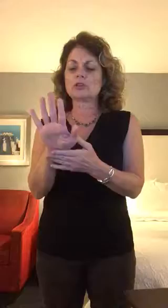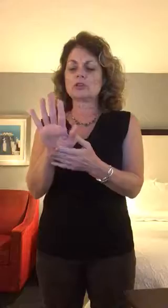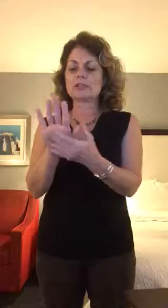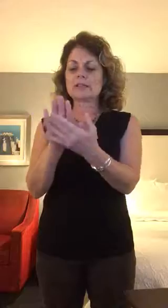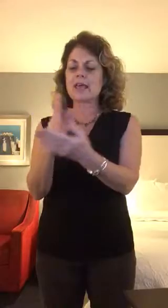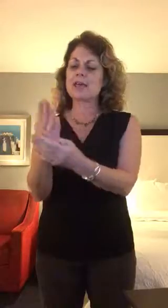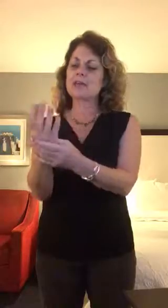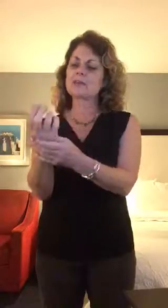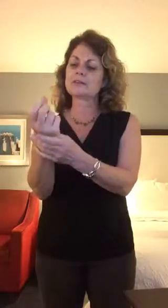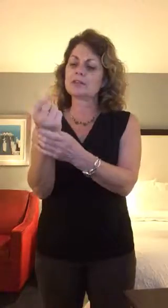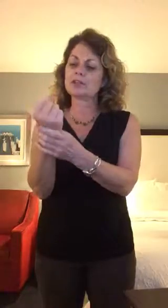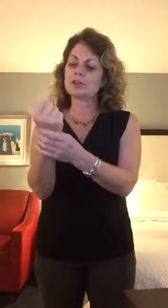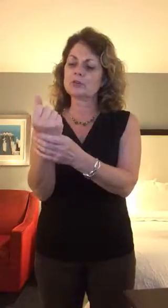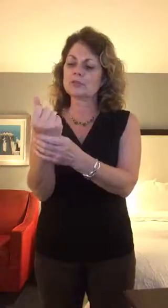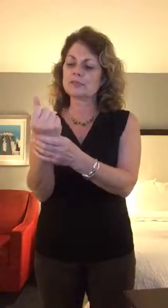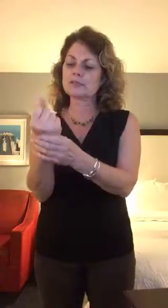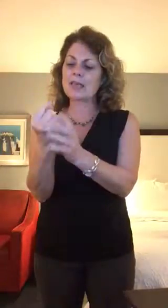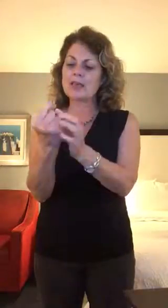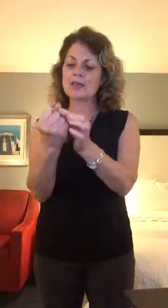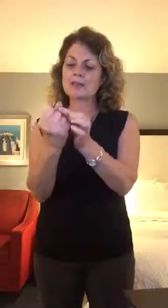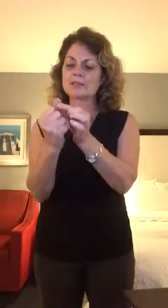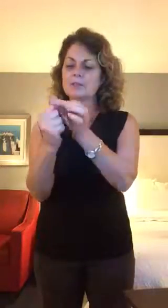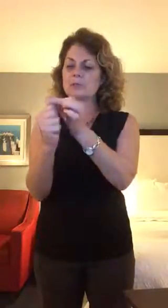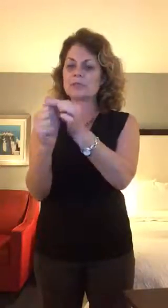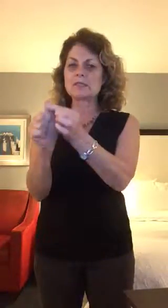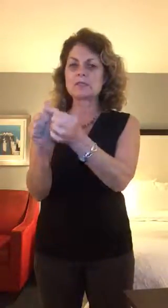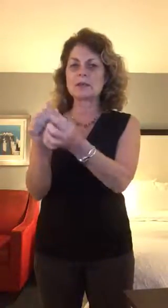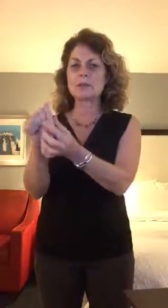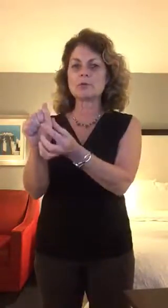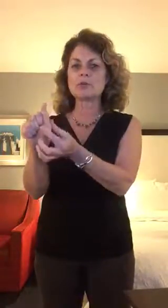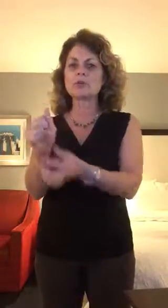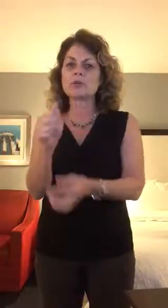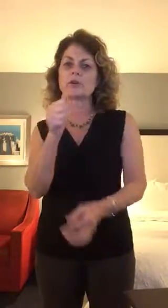looked at his hand and he closes his hand and he puts his thumb over.